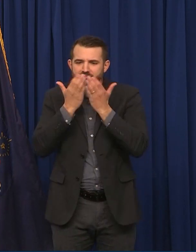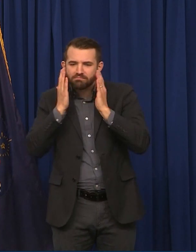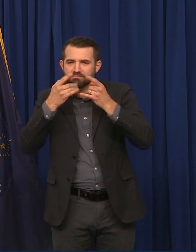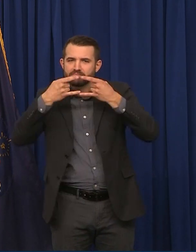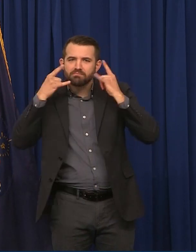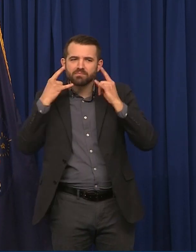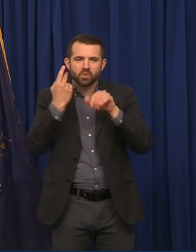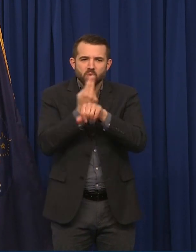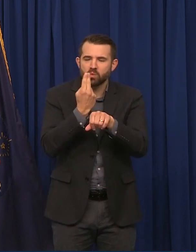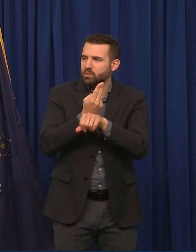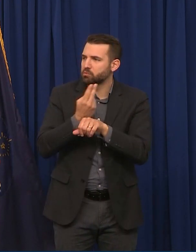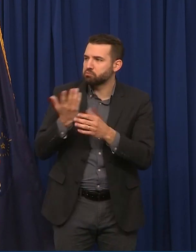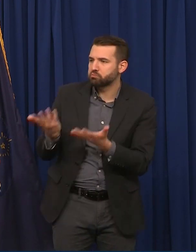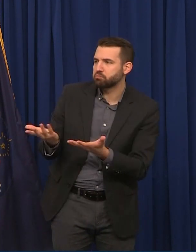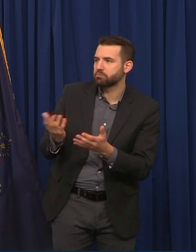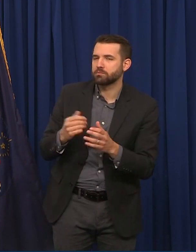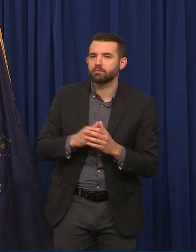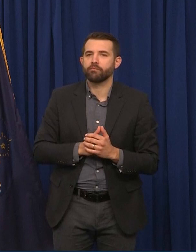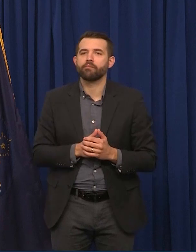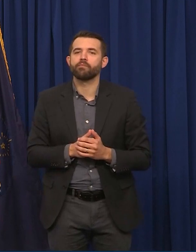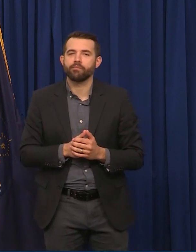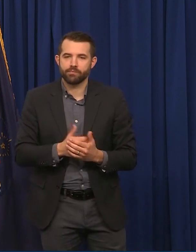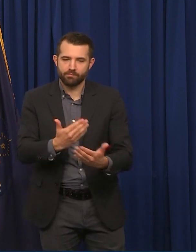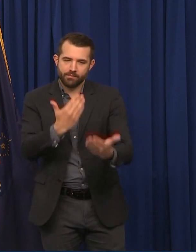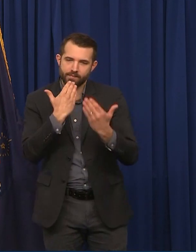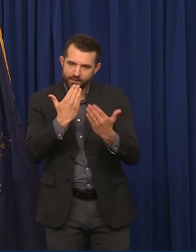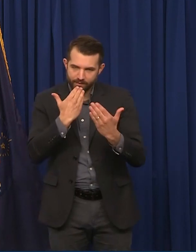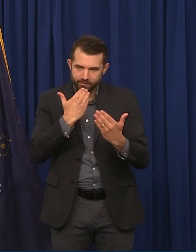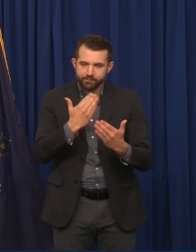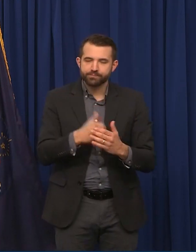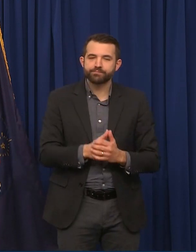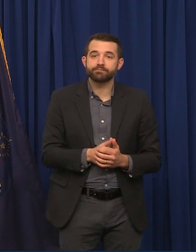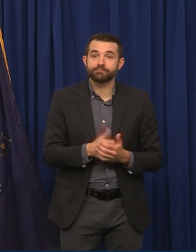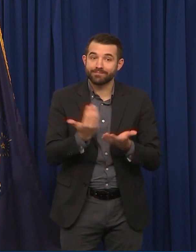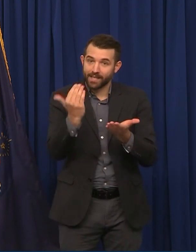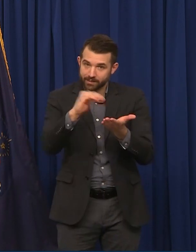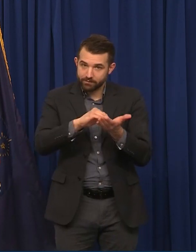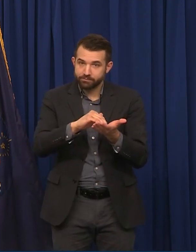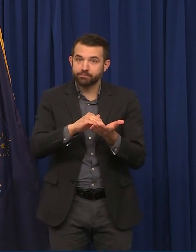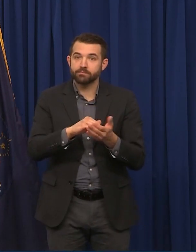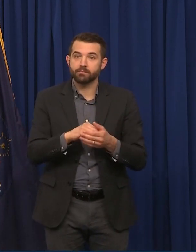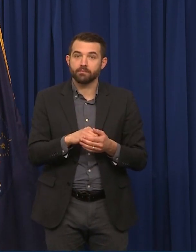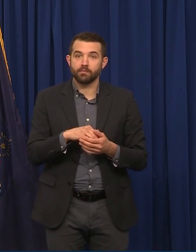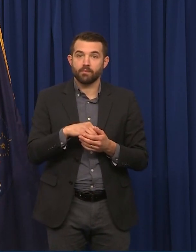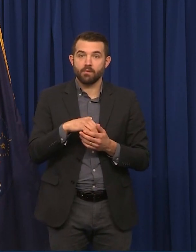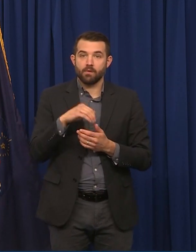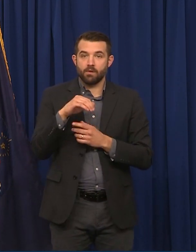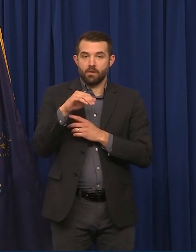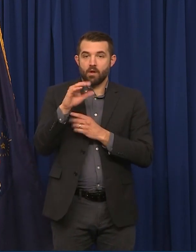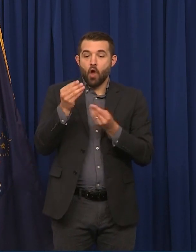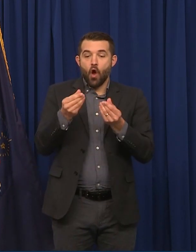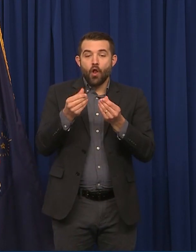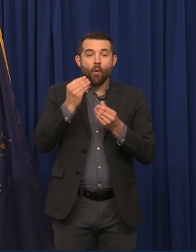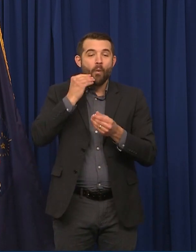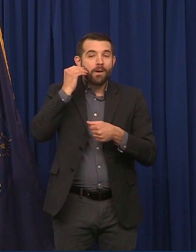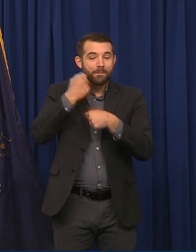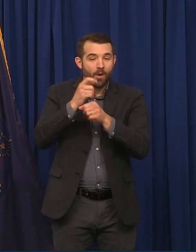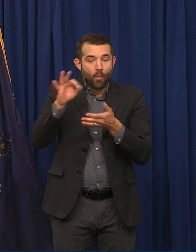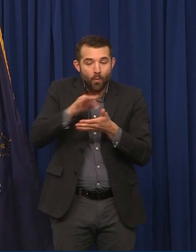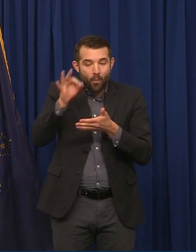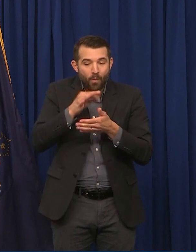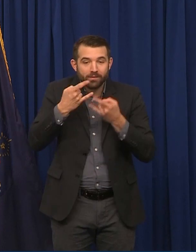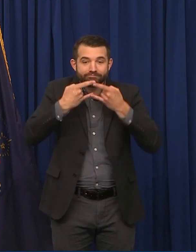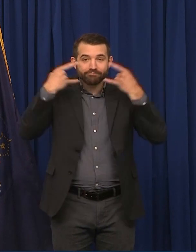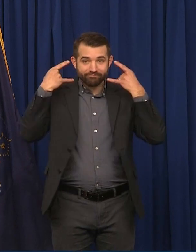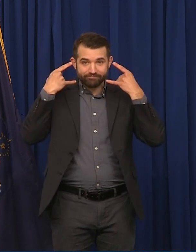possible? Thanks for your question. Amy's question is about the utility of cloth masks and the potential that they might,